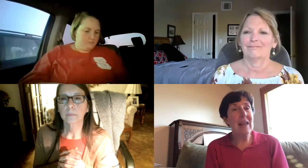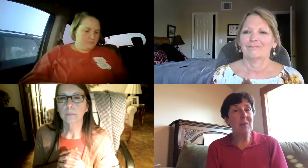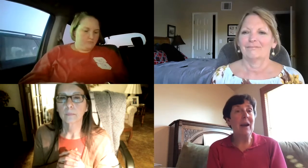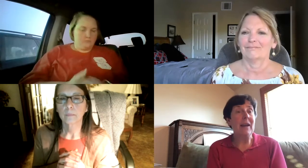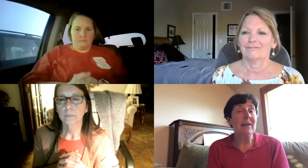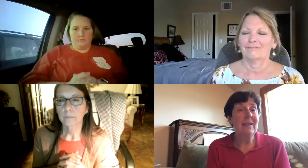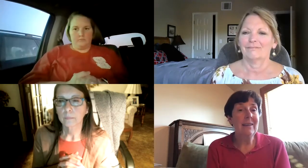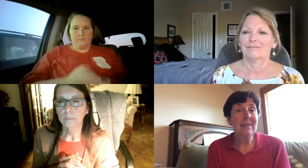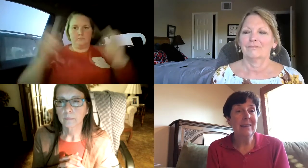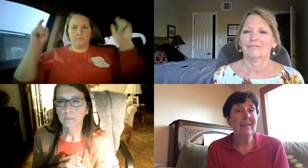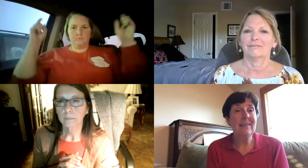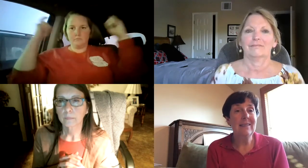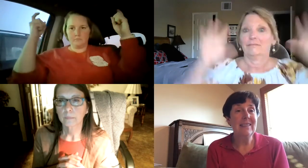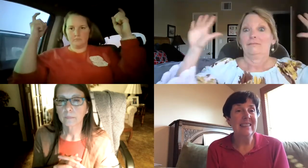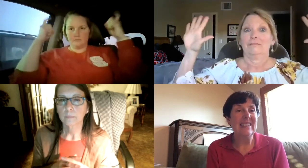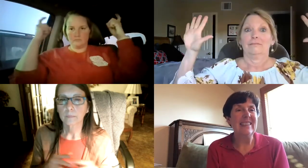Celebrate.